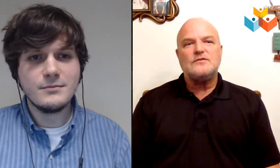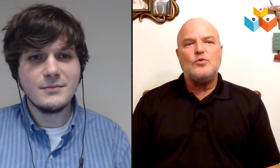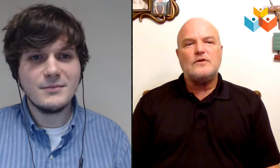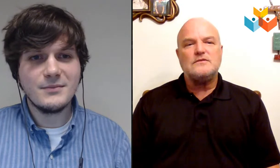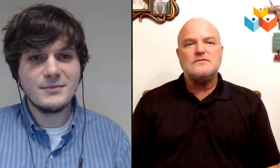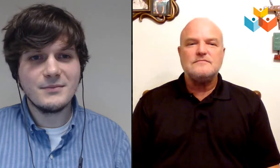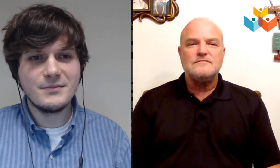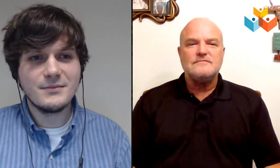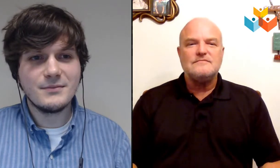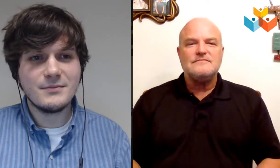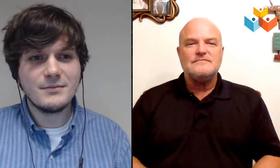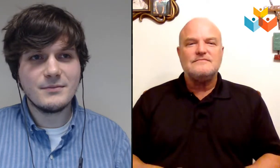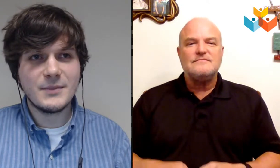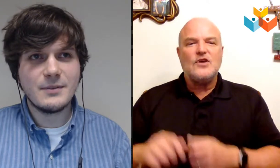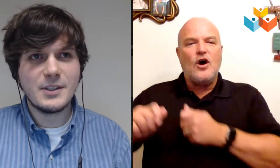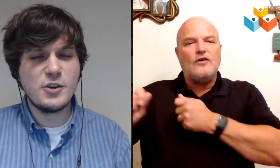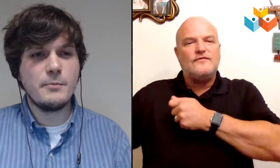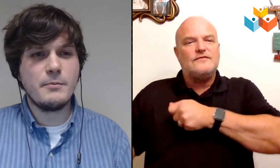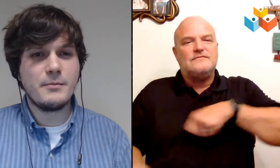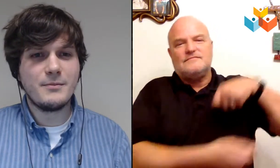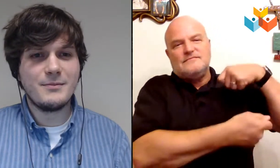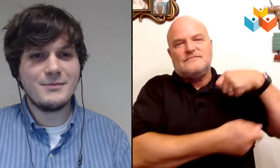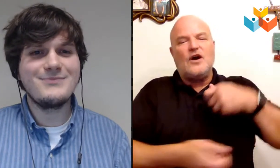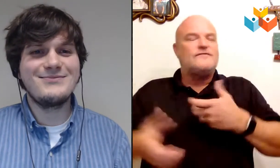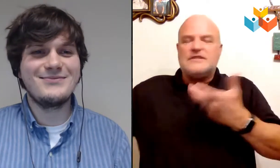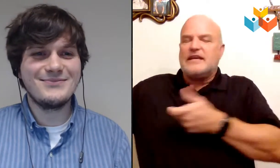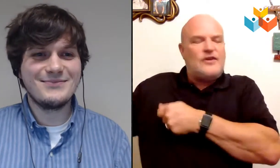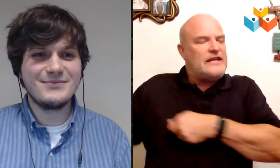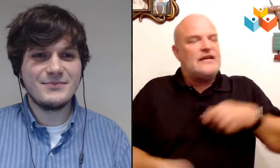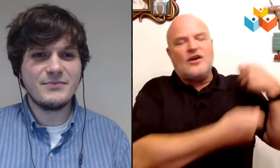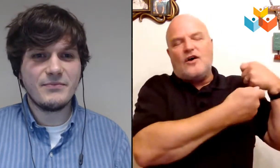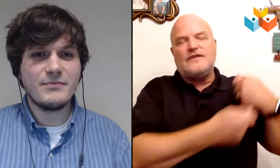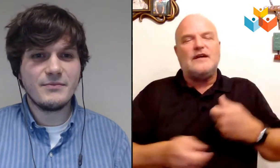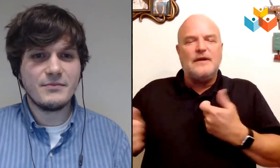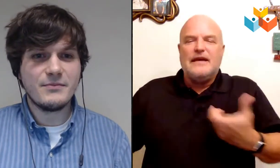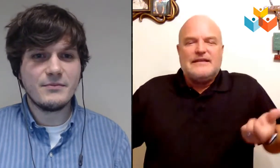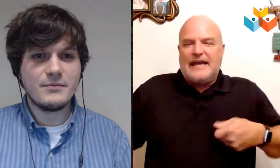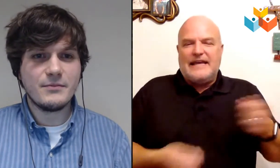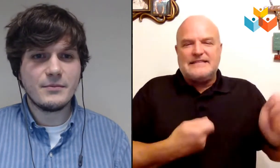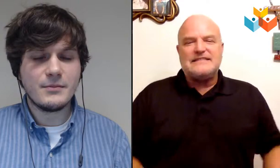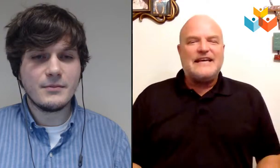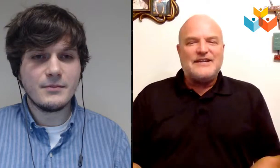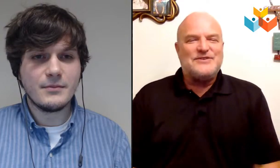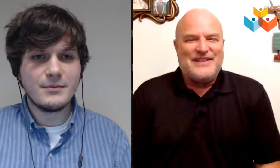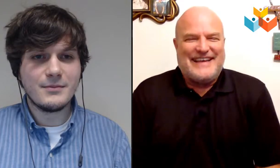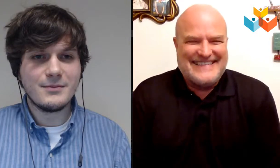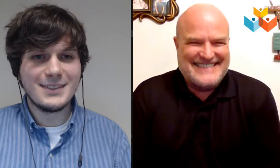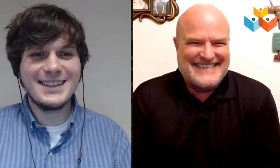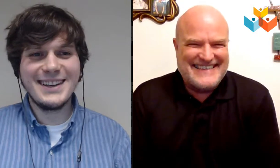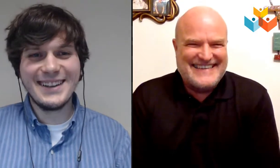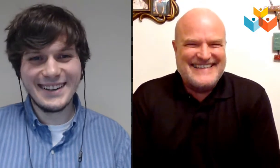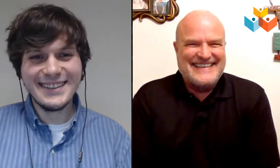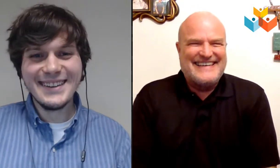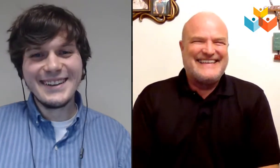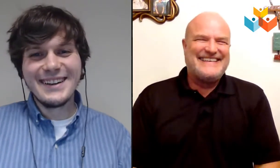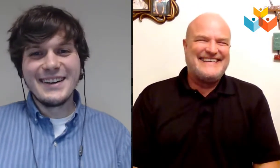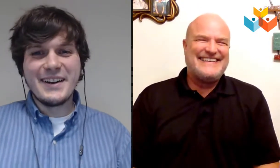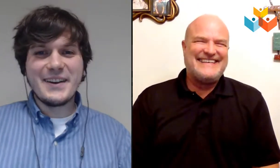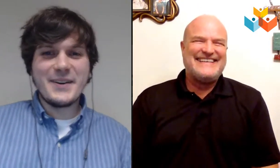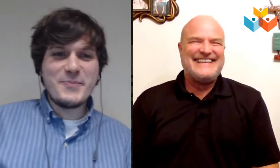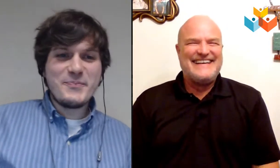Okay, other sports. Golf. Golf, just like you're hitting a golf club. I can't sit down and do